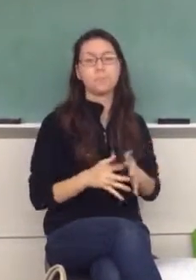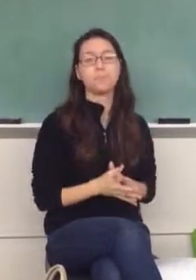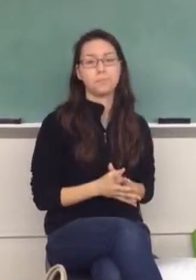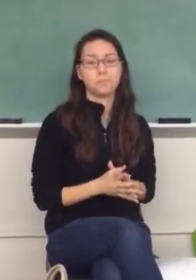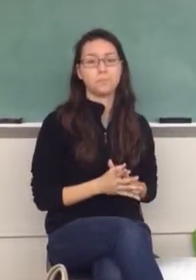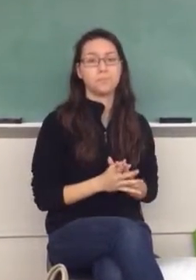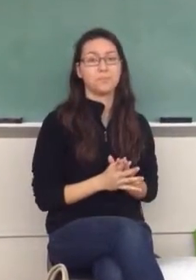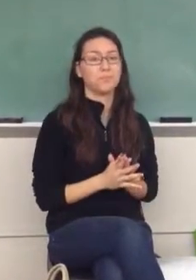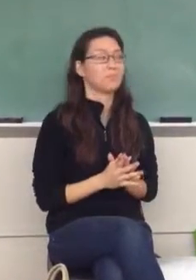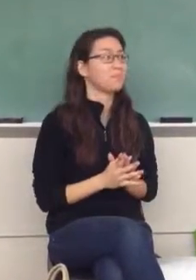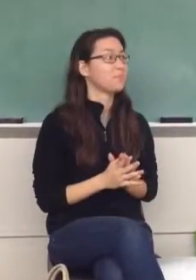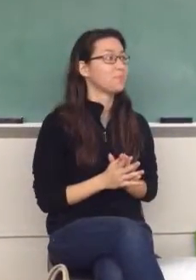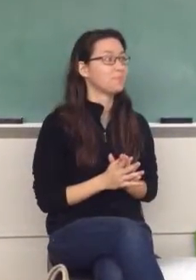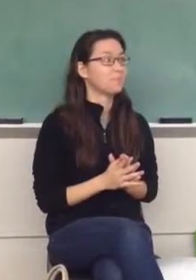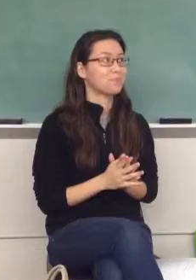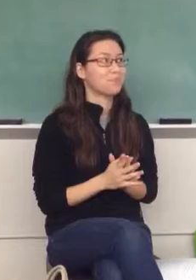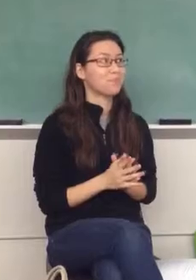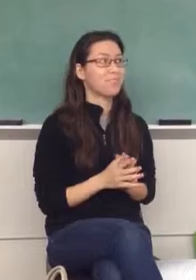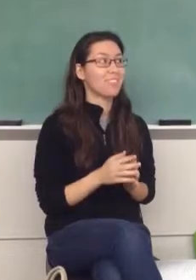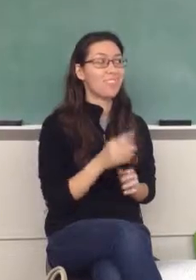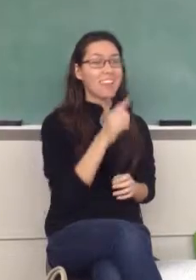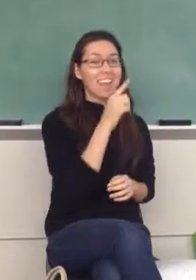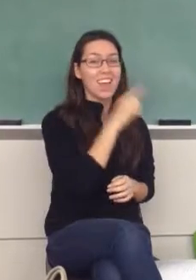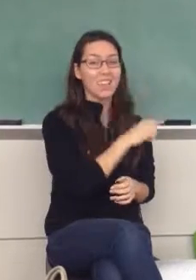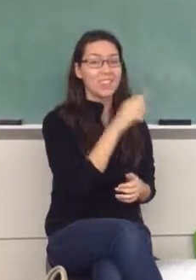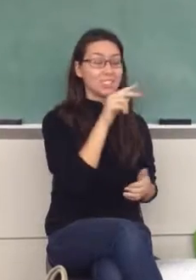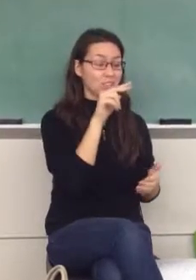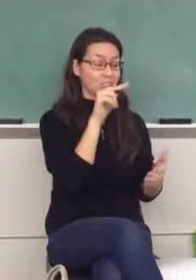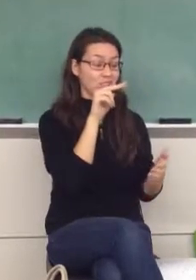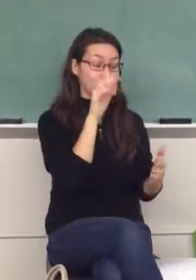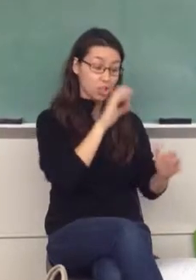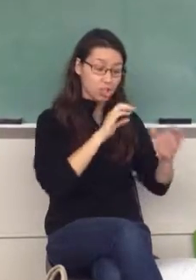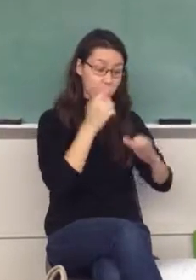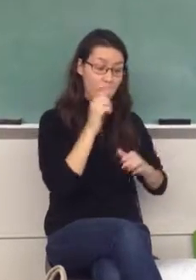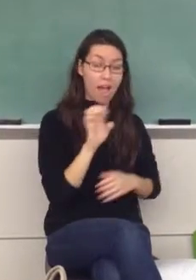He was looking for elements that had similar properties, yes. Question?